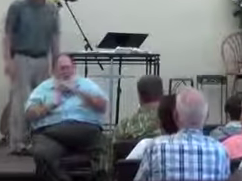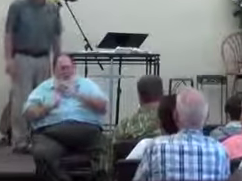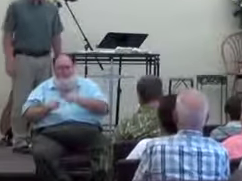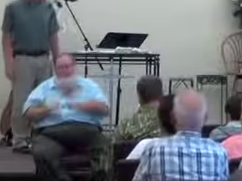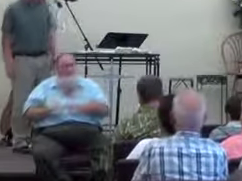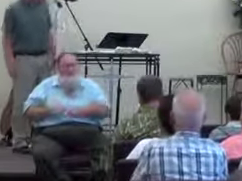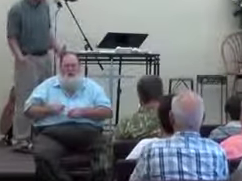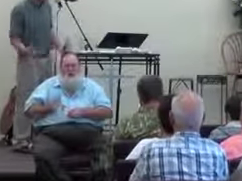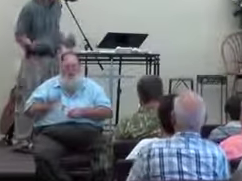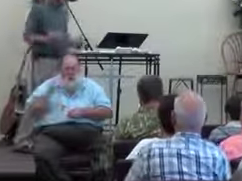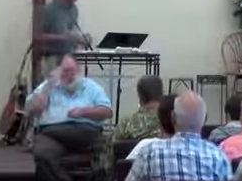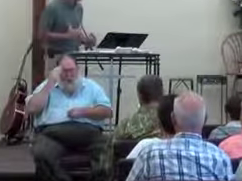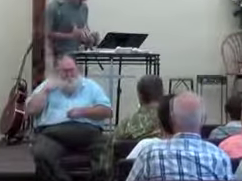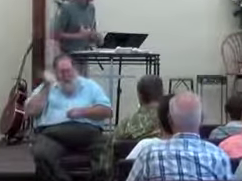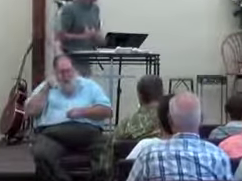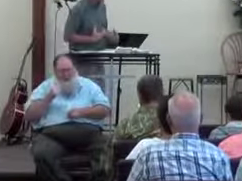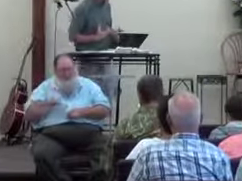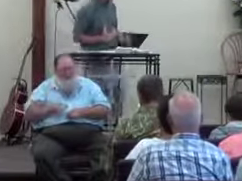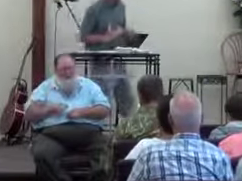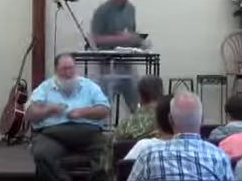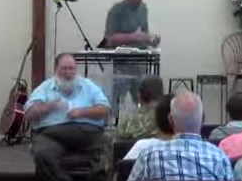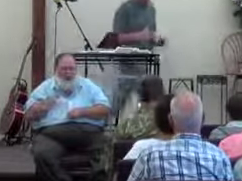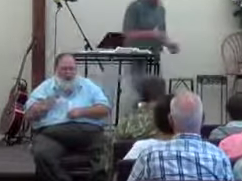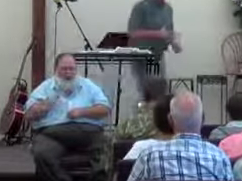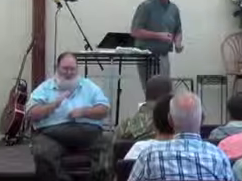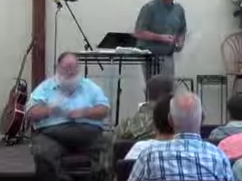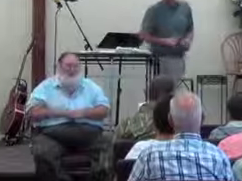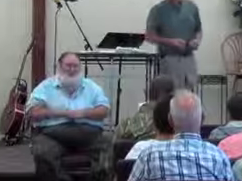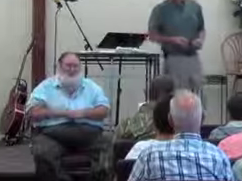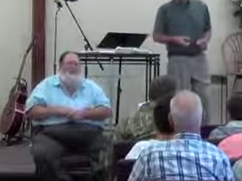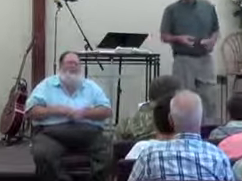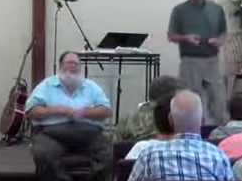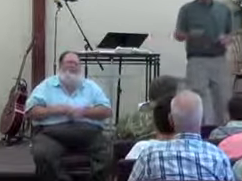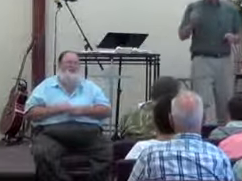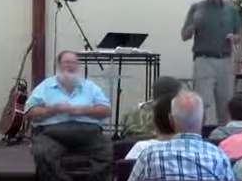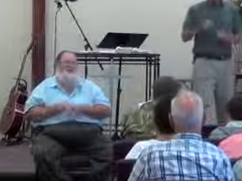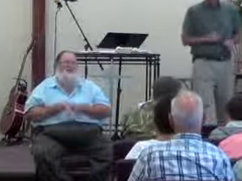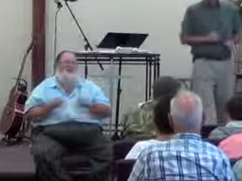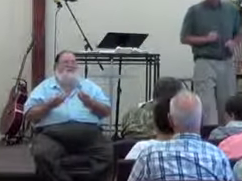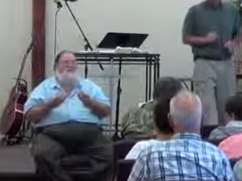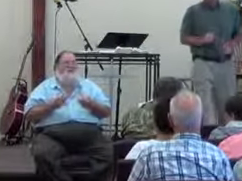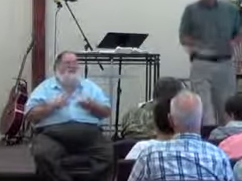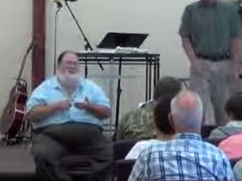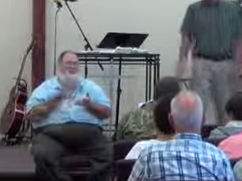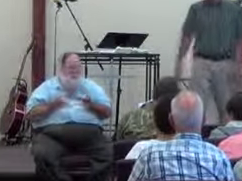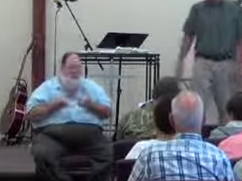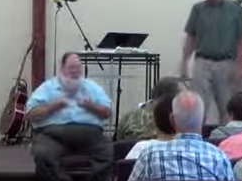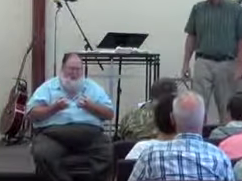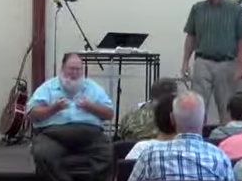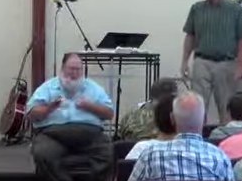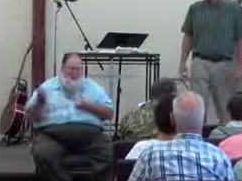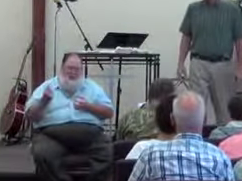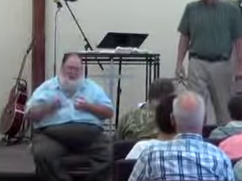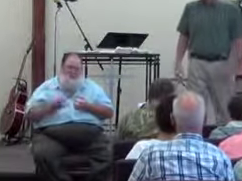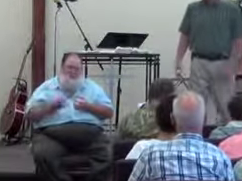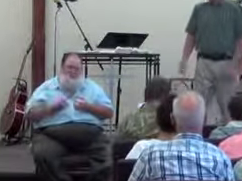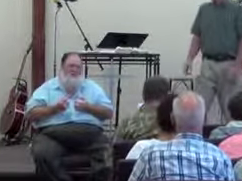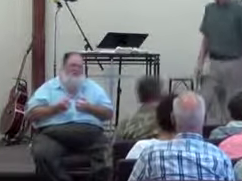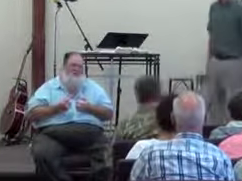better. Because sometimes we want to come to the nice, soft, flowery church and not get too close to the fire, because we might get burnt,